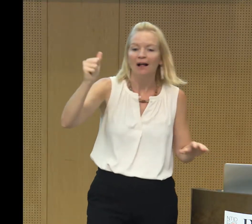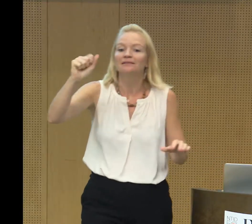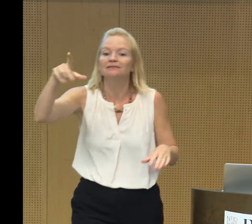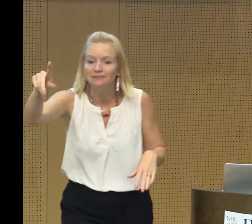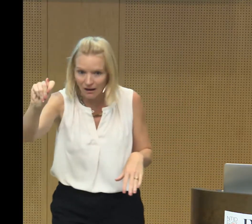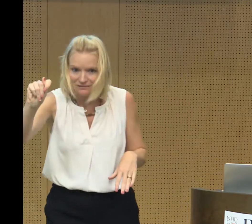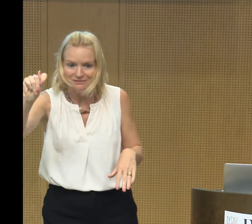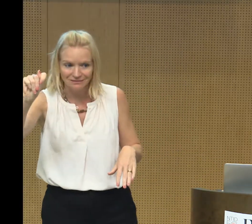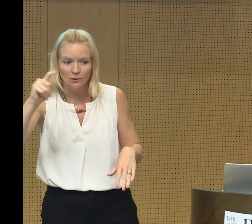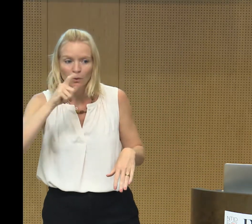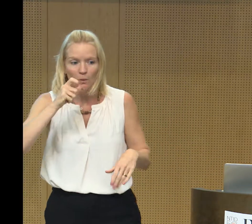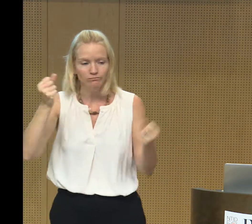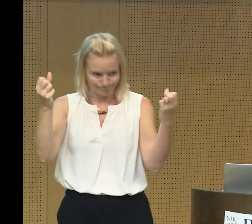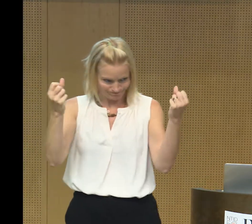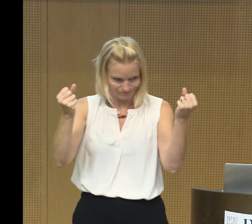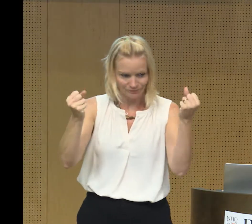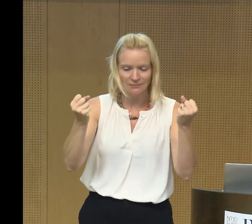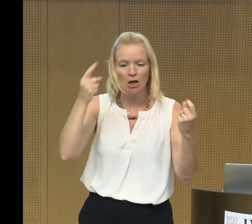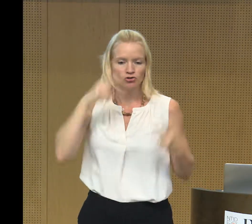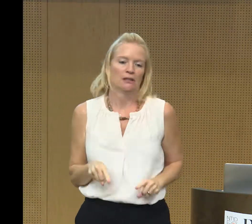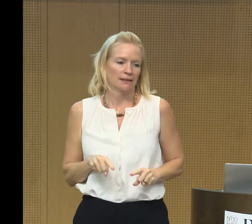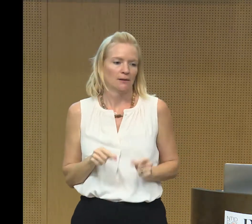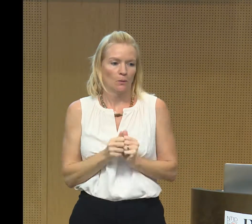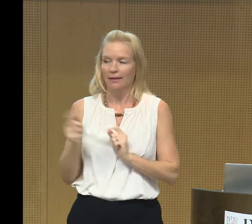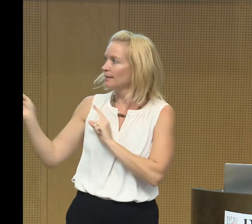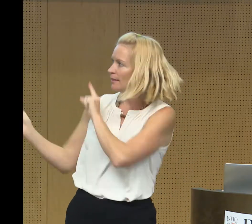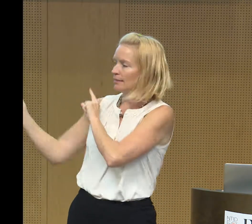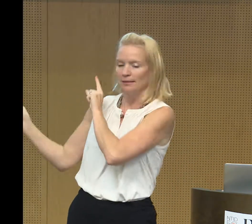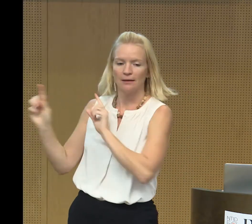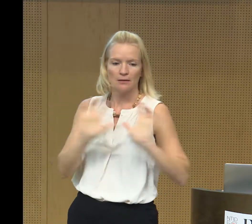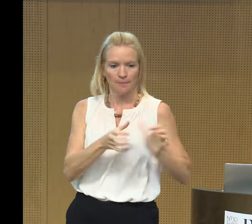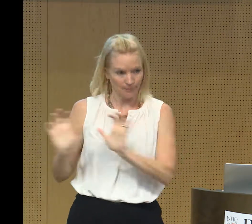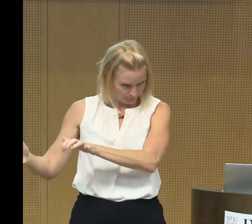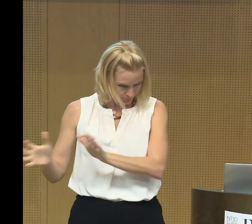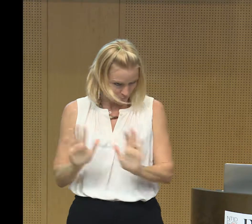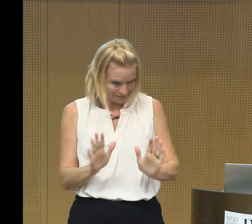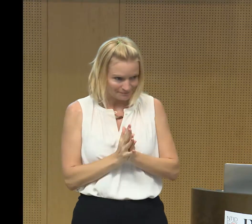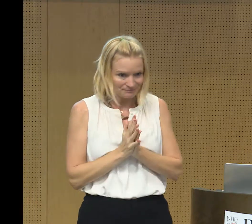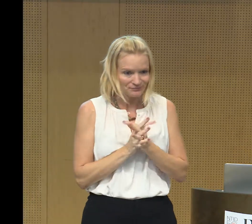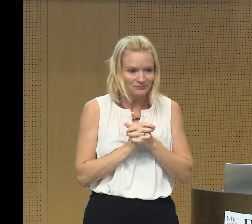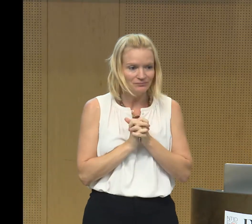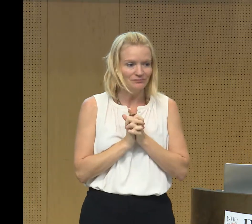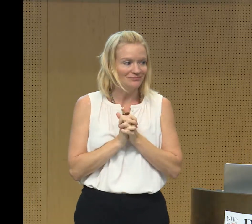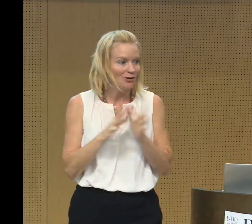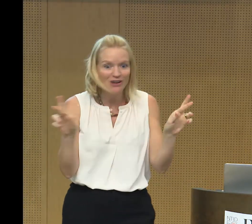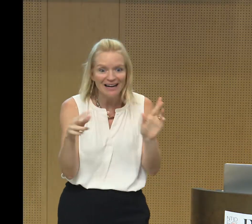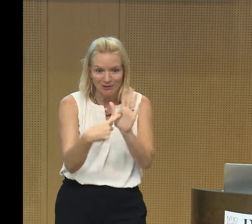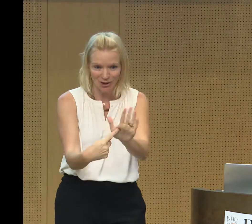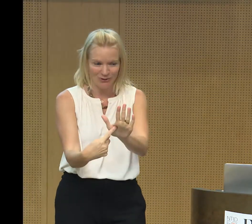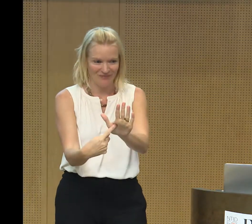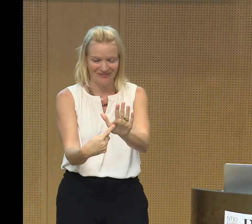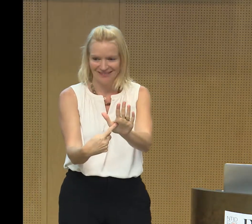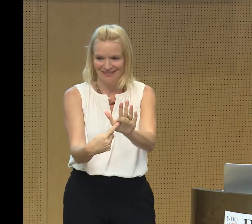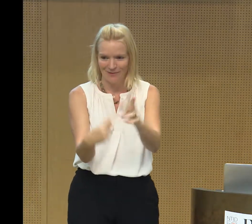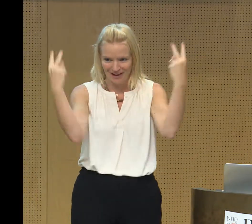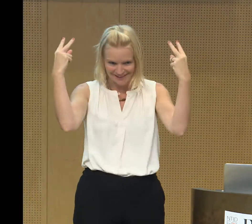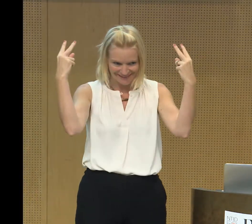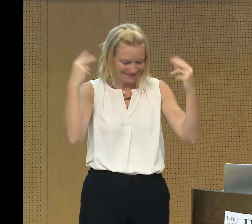So adults who were expert signers validated that our words were well-formed and ill-formed.